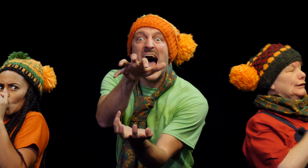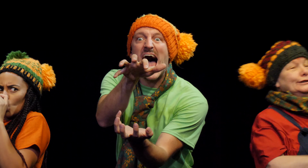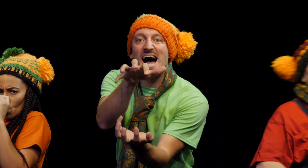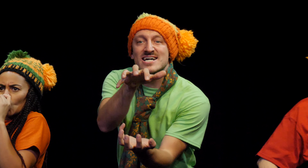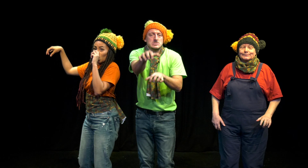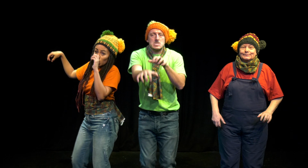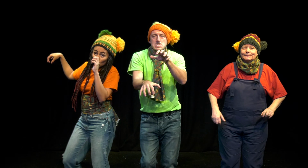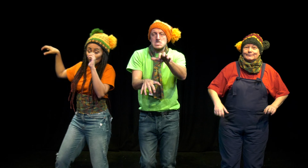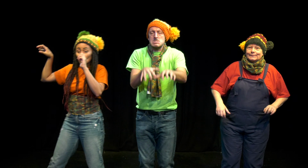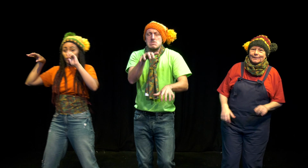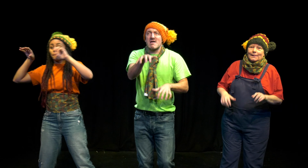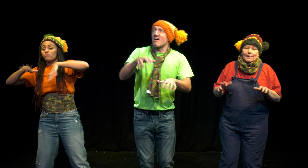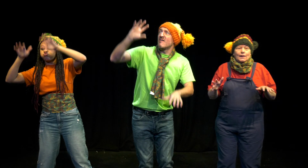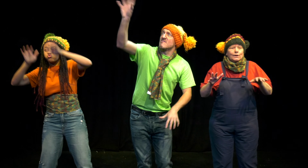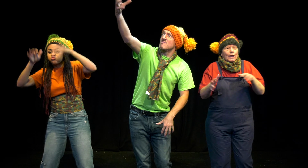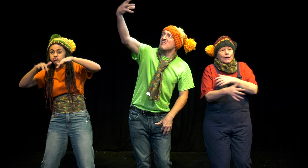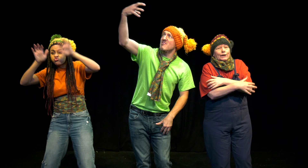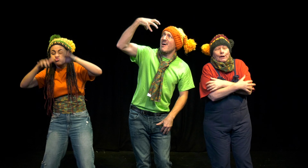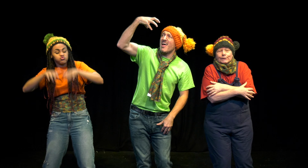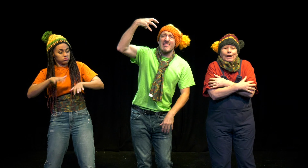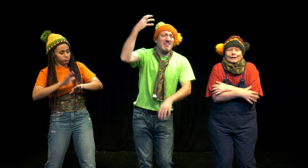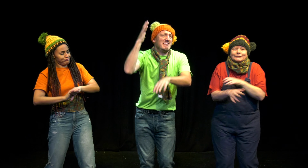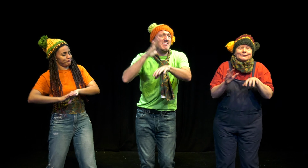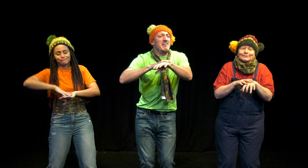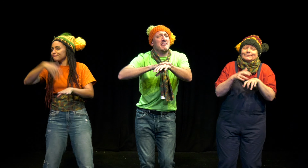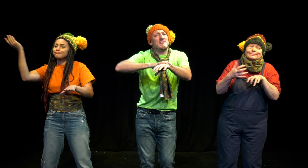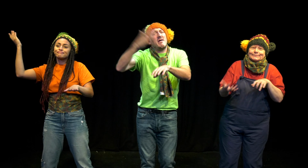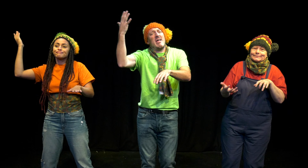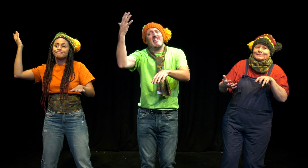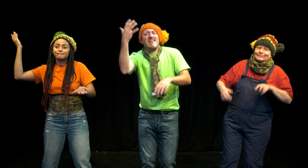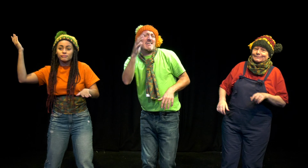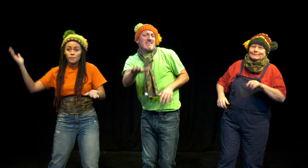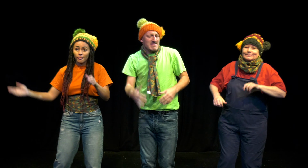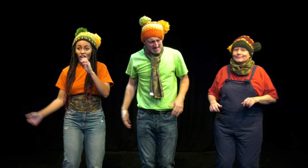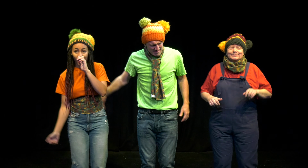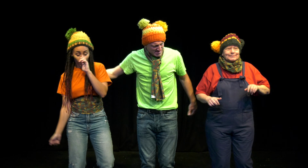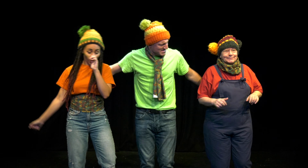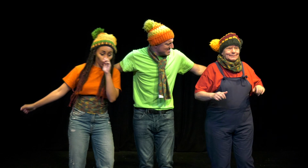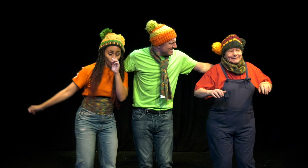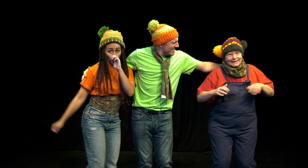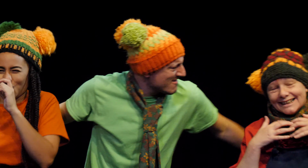Whatever the weather, we stick together.